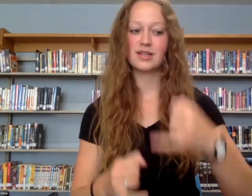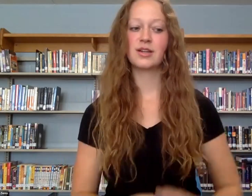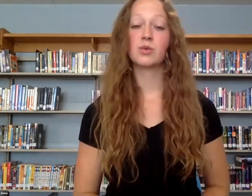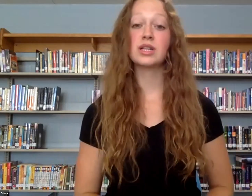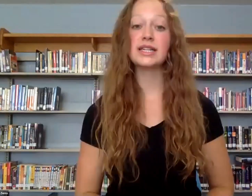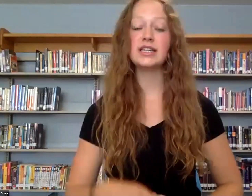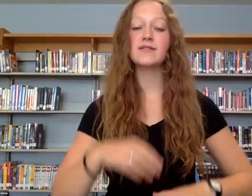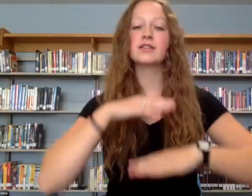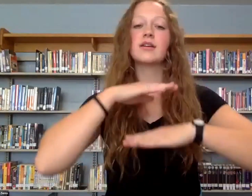relieve,